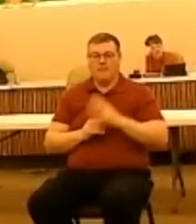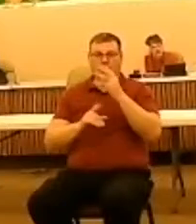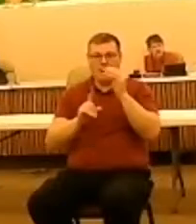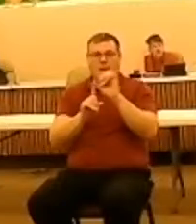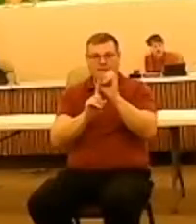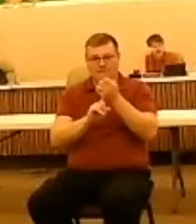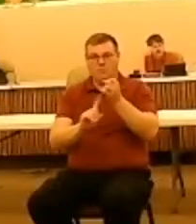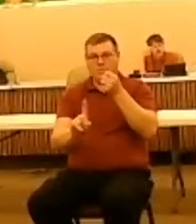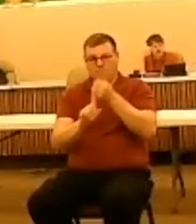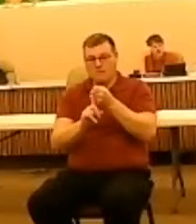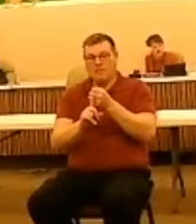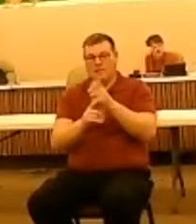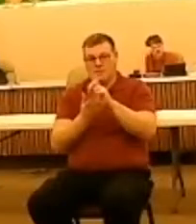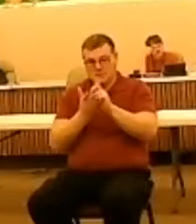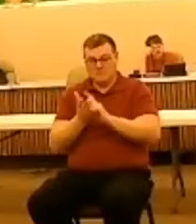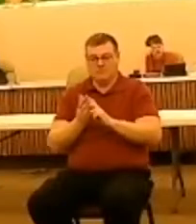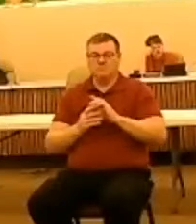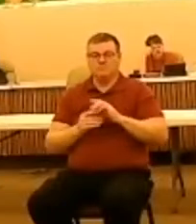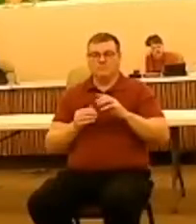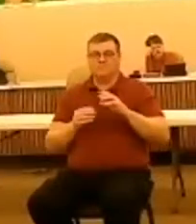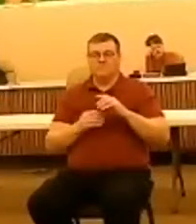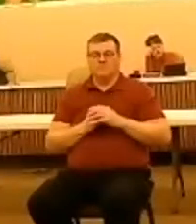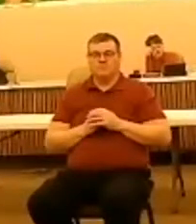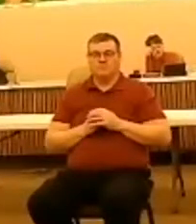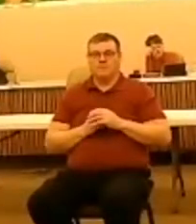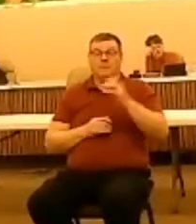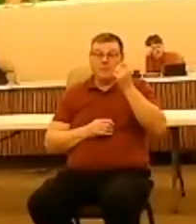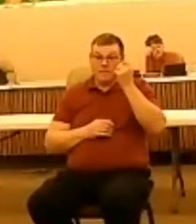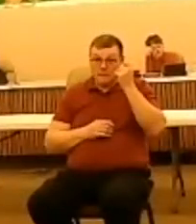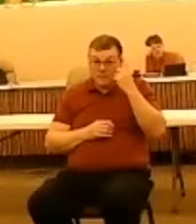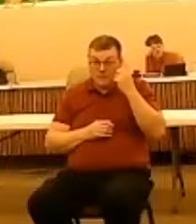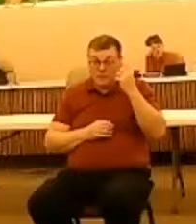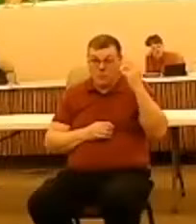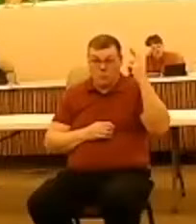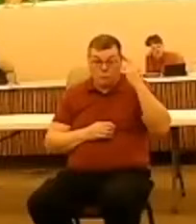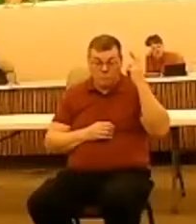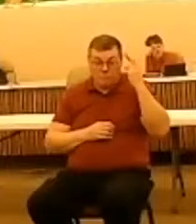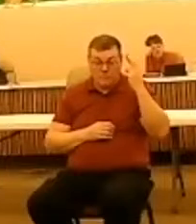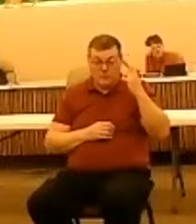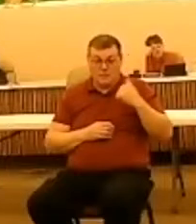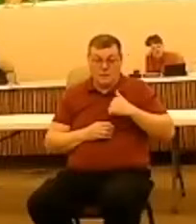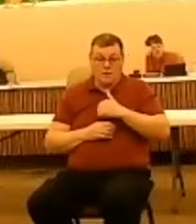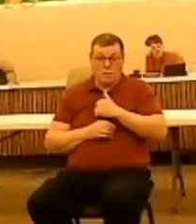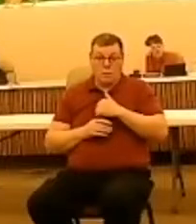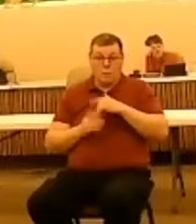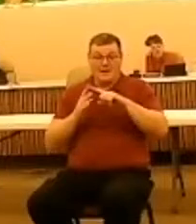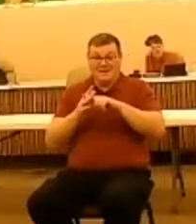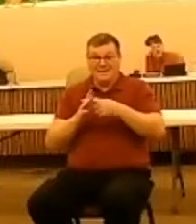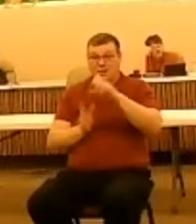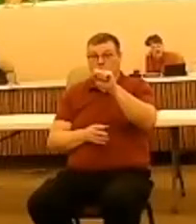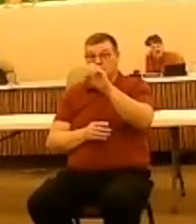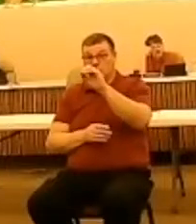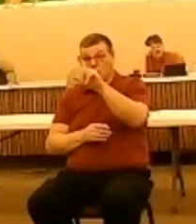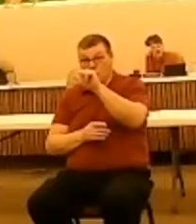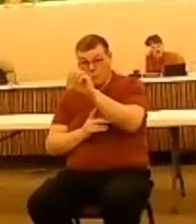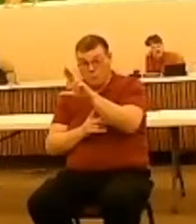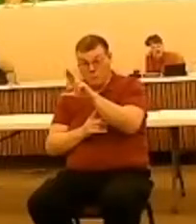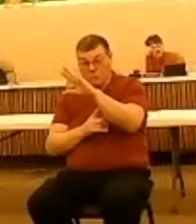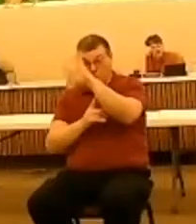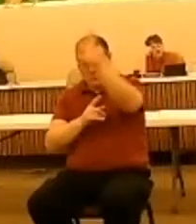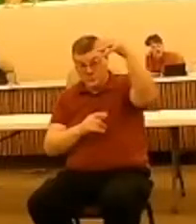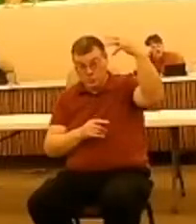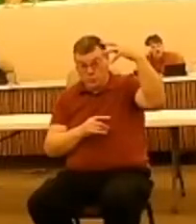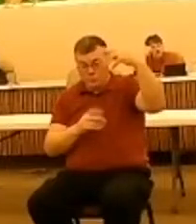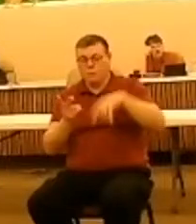environmental impact statement associated with it. The reason we kicked off the solar is at the time we were doing this,